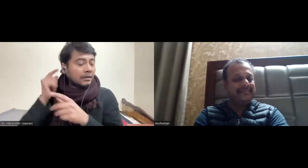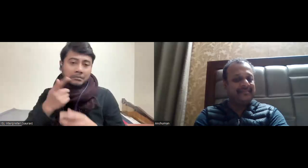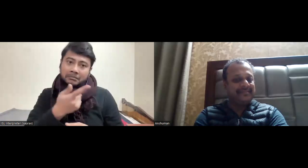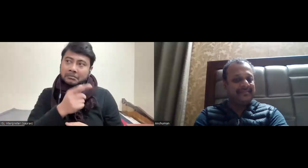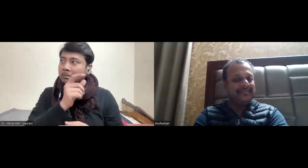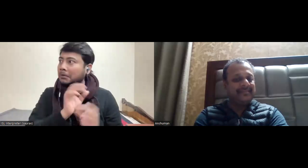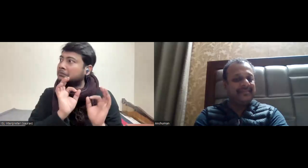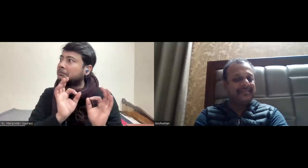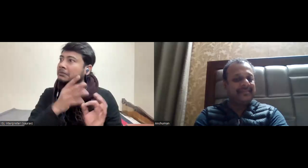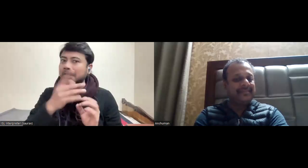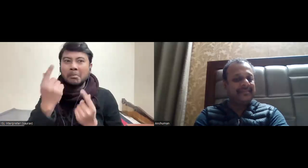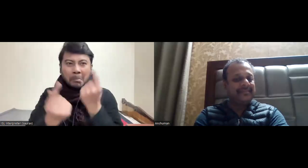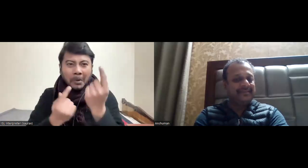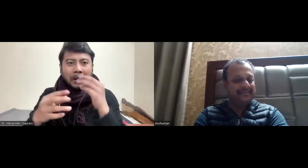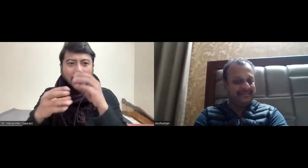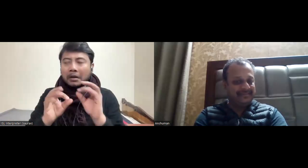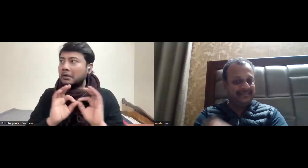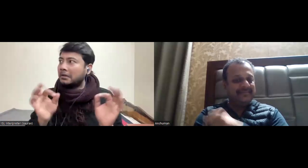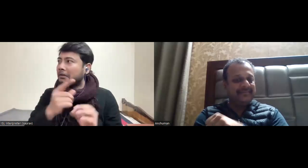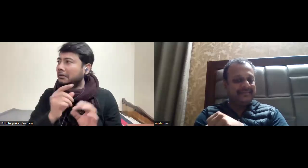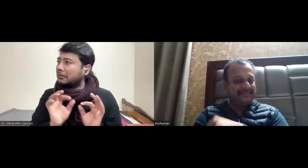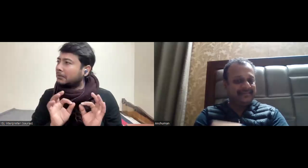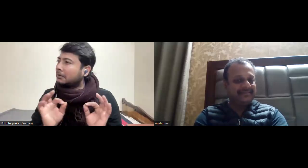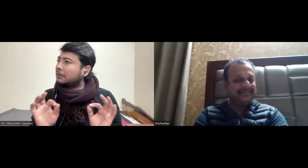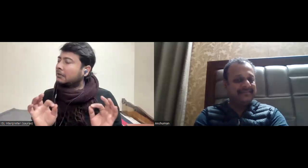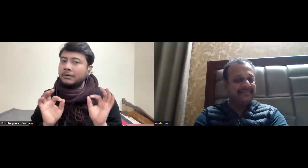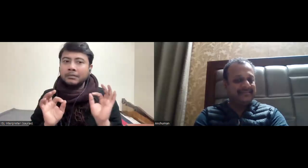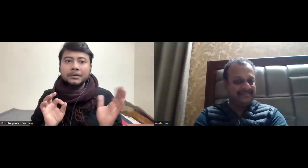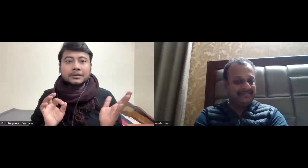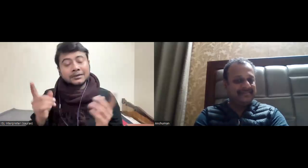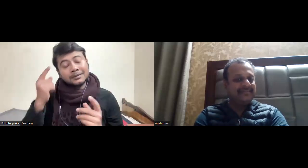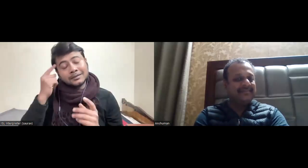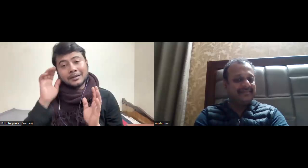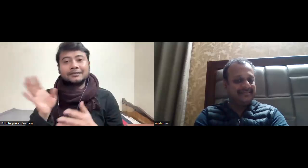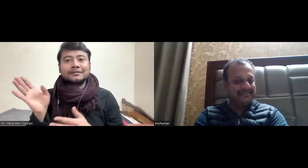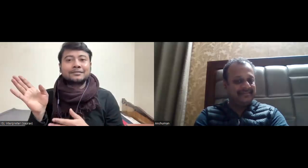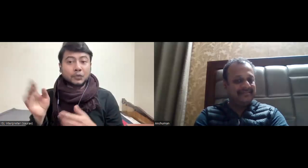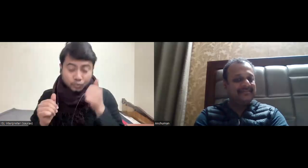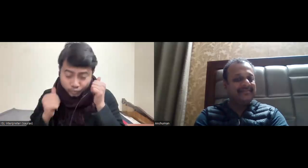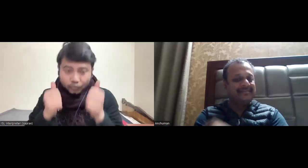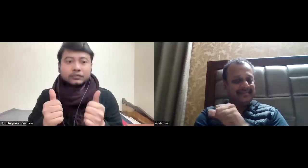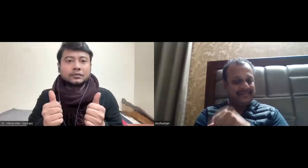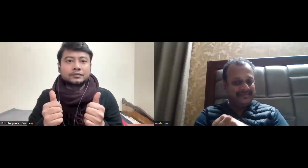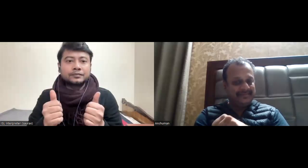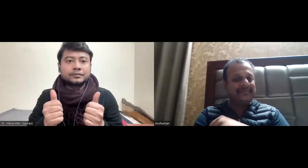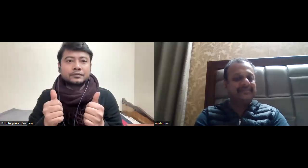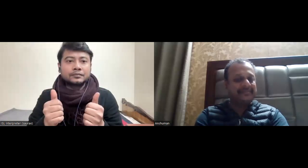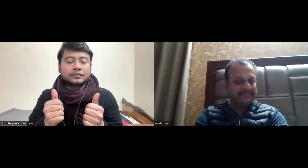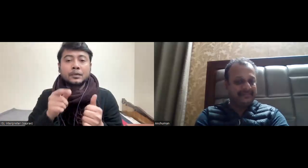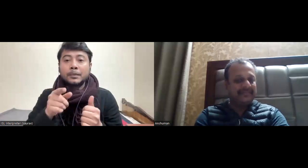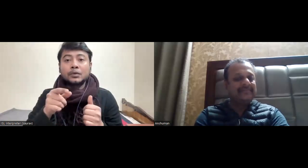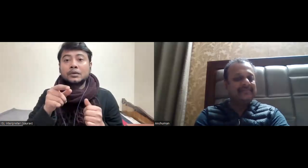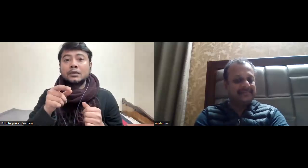it is very good that as a person who is following Krishna consciousness, all of us have a very good personal